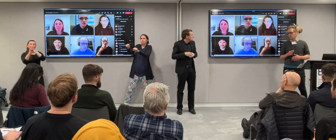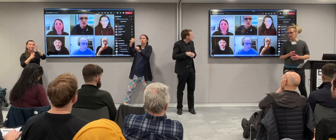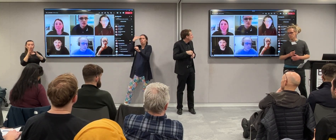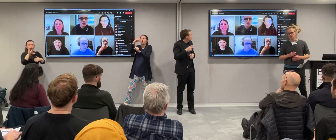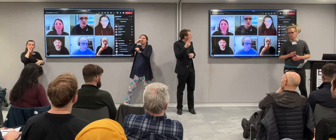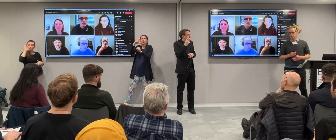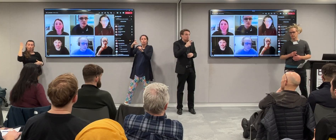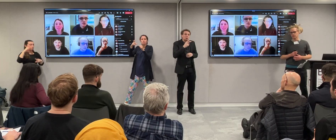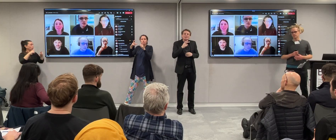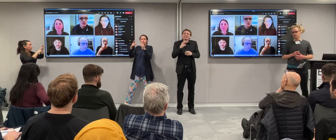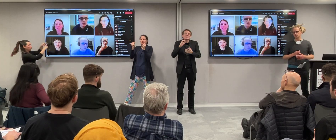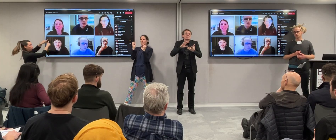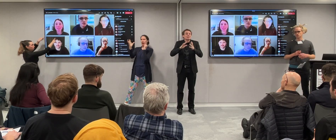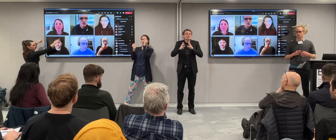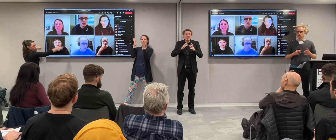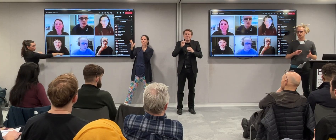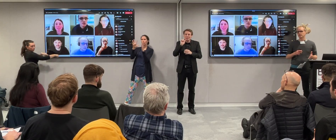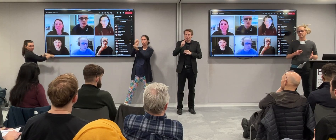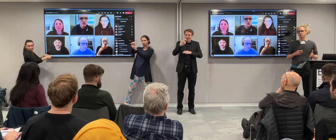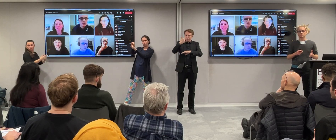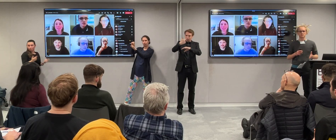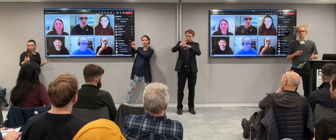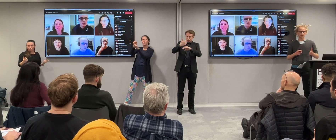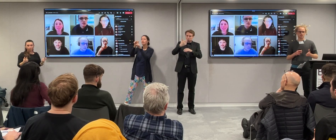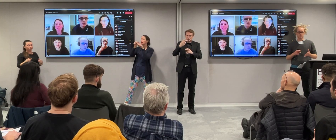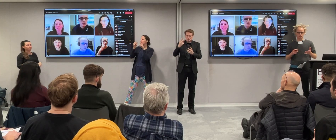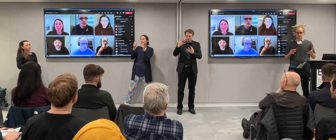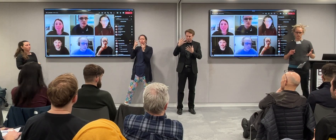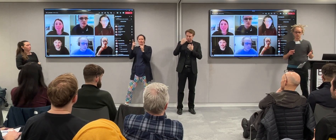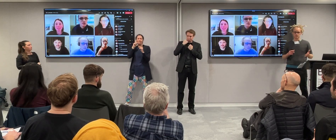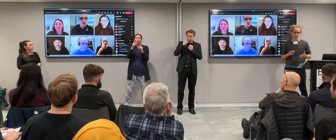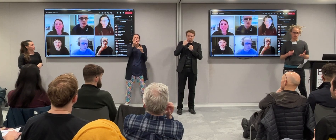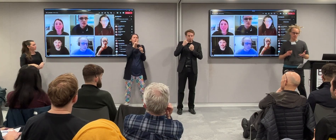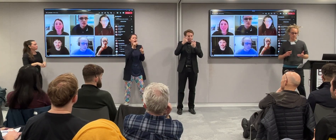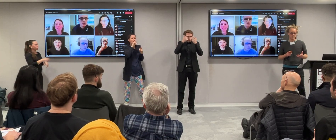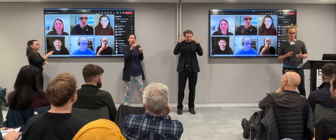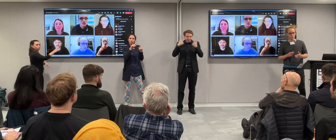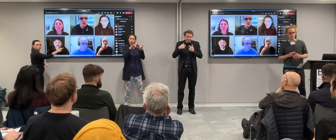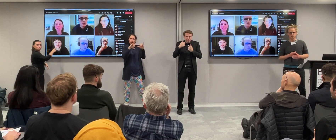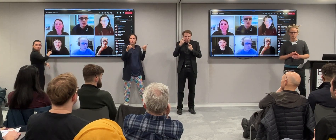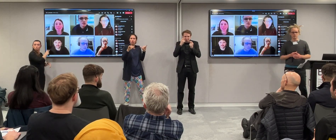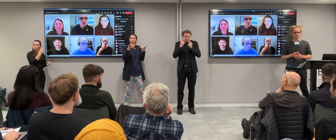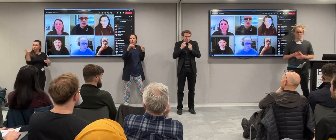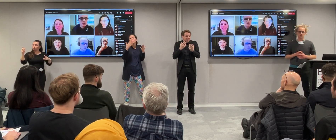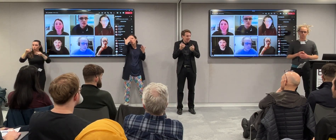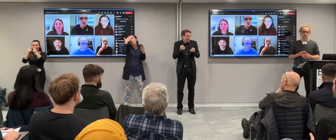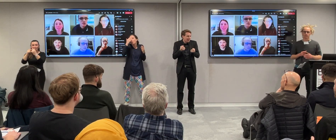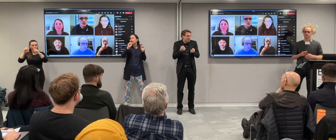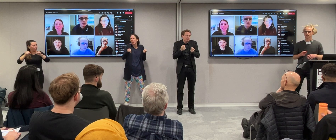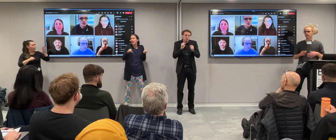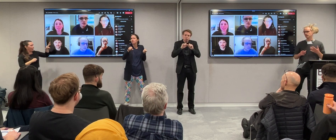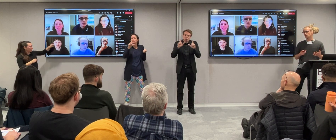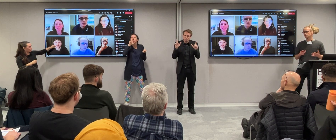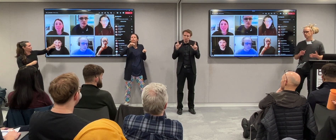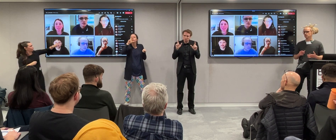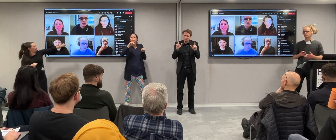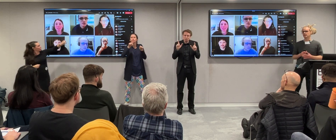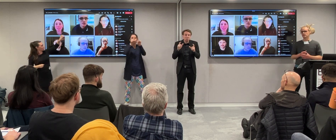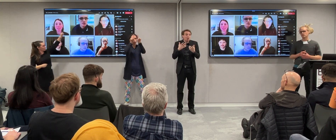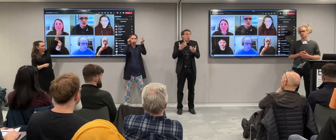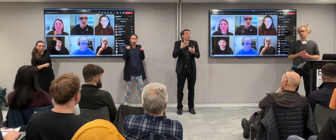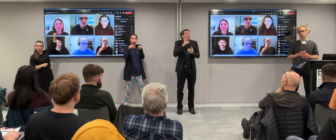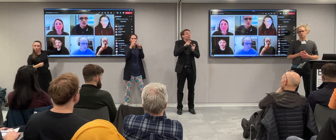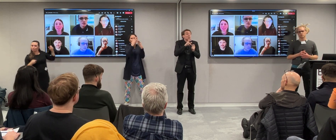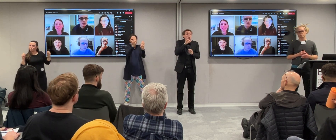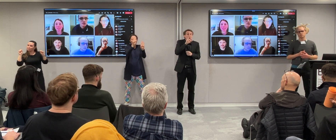signer's webcam. And you do see that for the speakers, as this is known in meetings, and you also do see